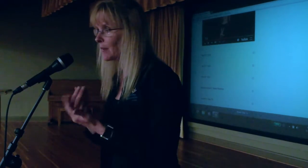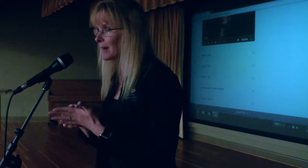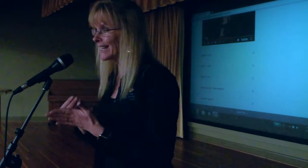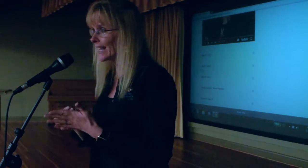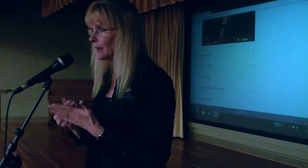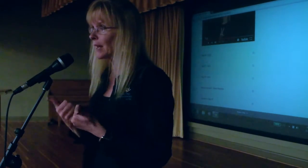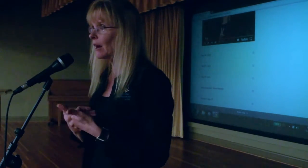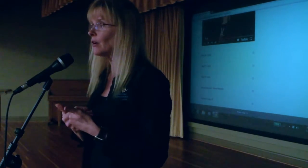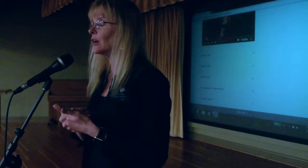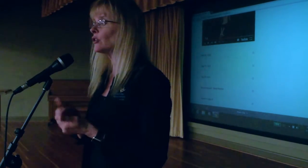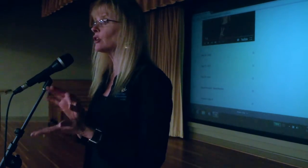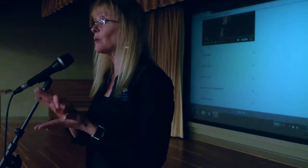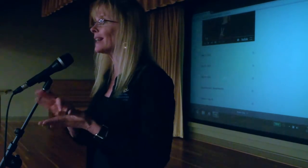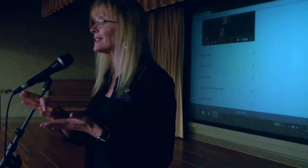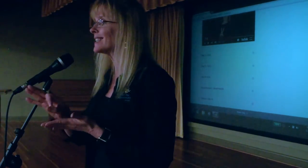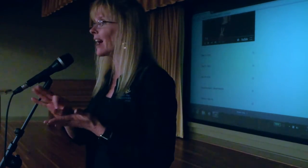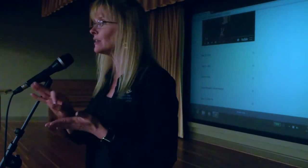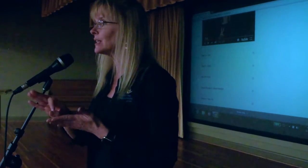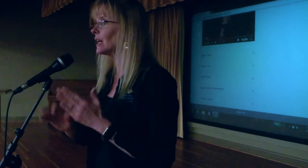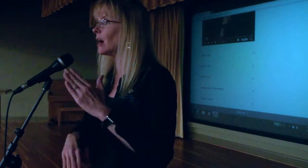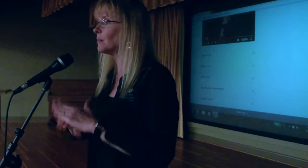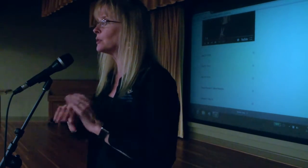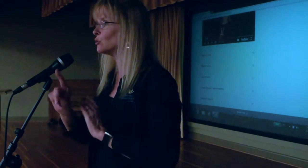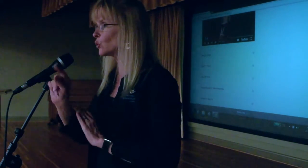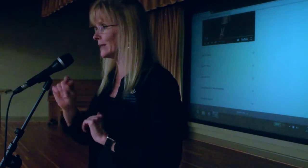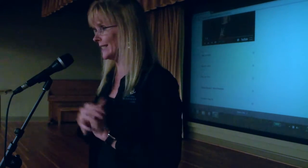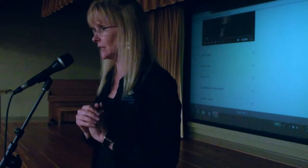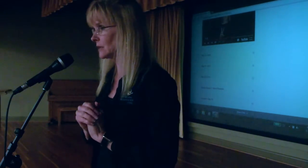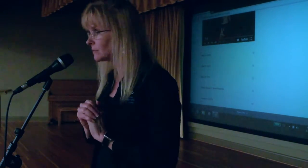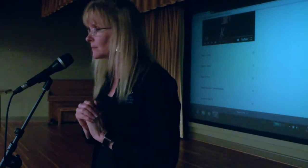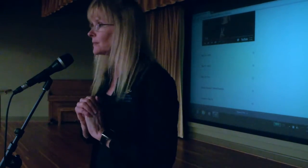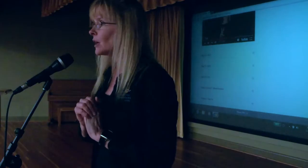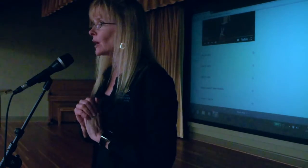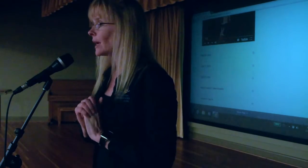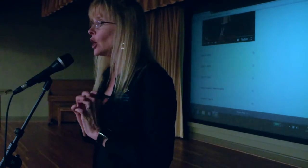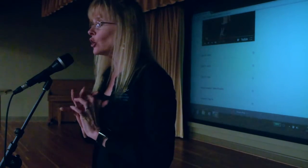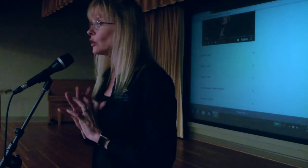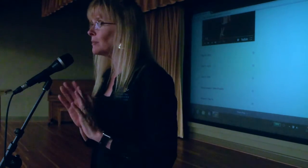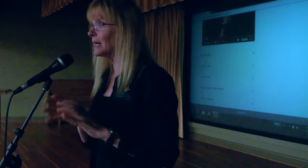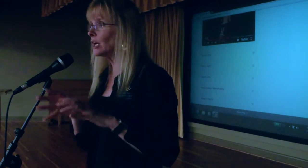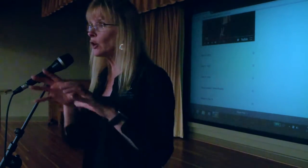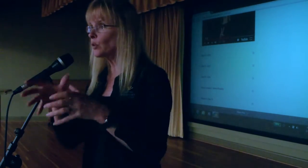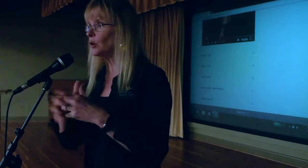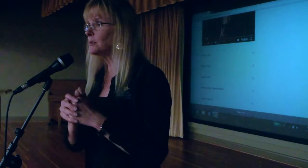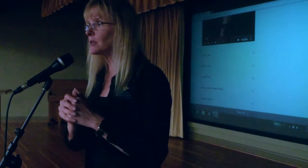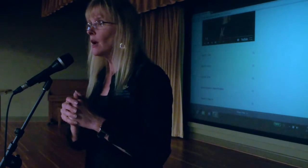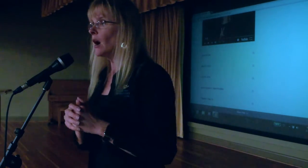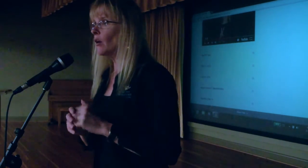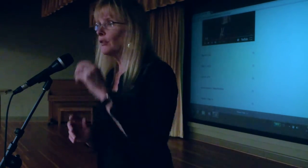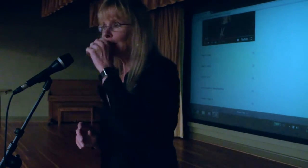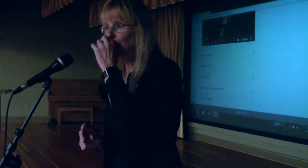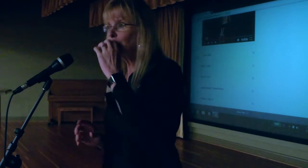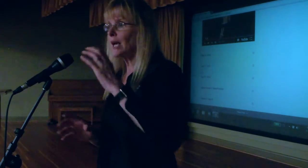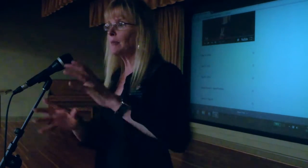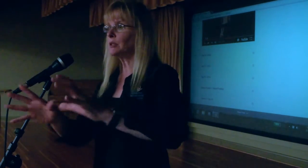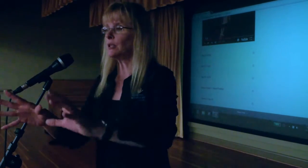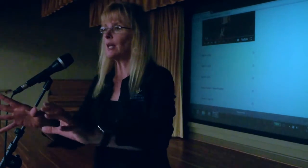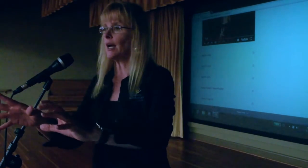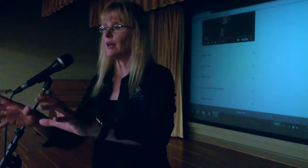money game now, and you're going to practice counting up to 20. Okay? You're going to be in groups. Hopefully you'll be able to,